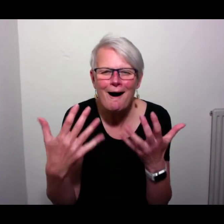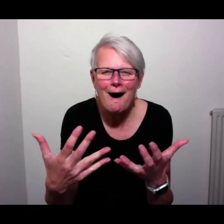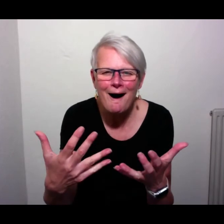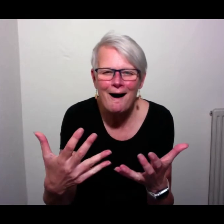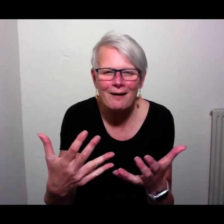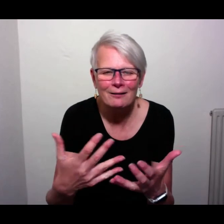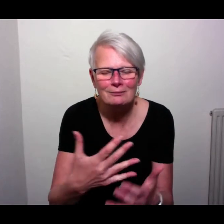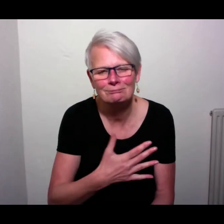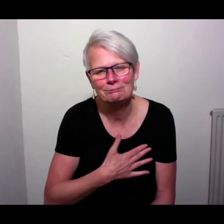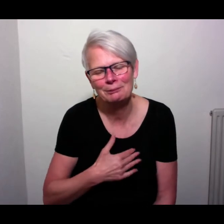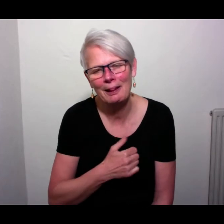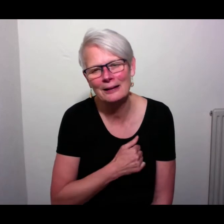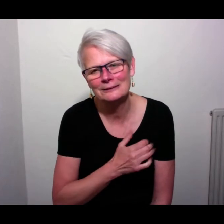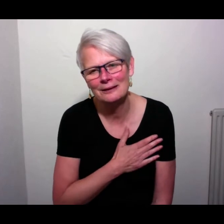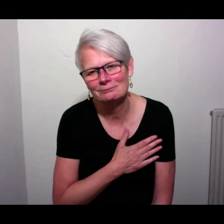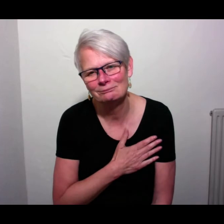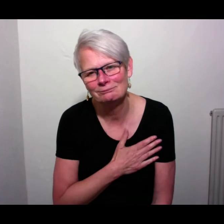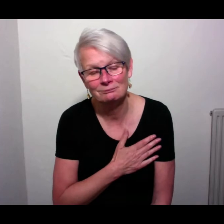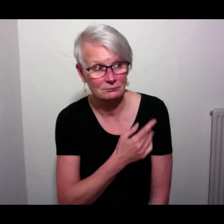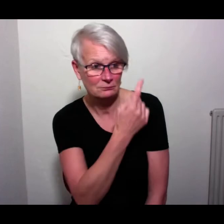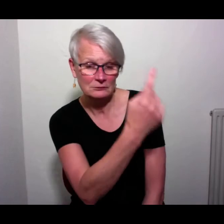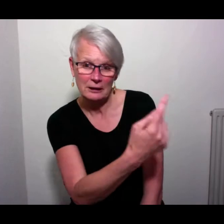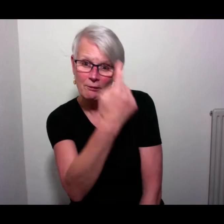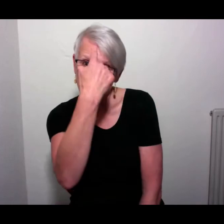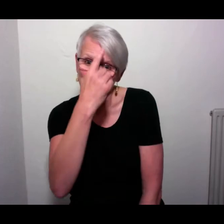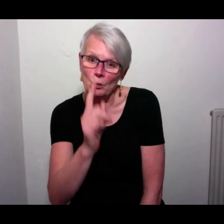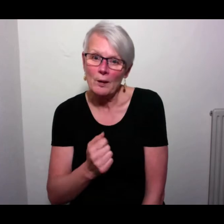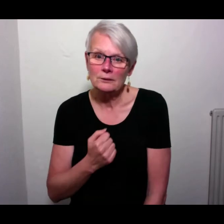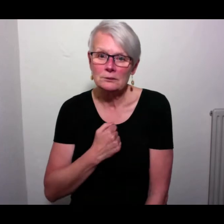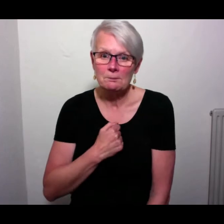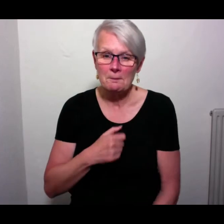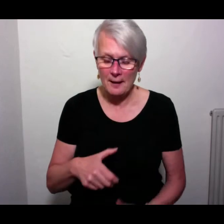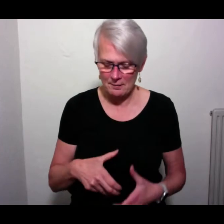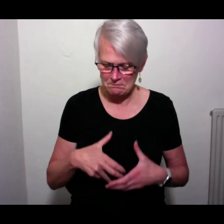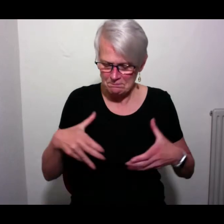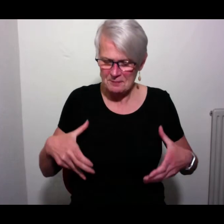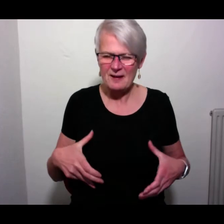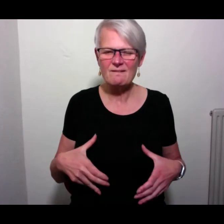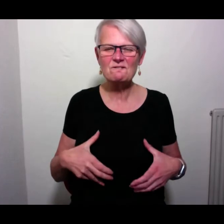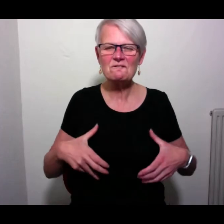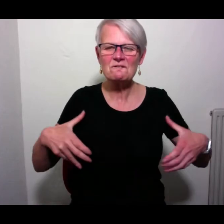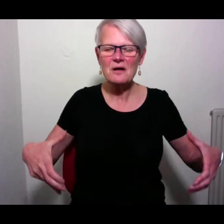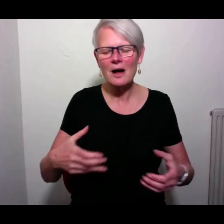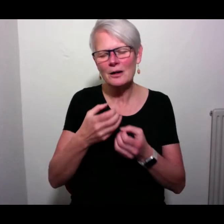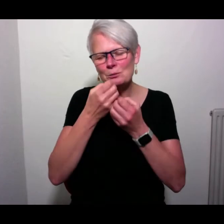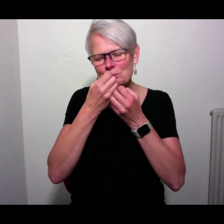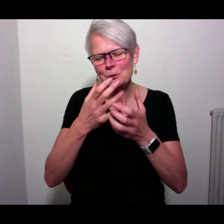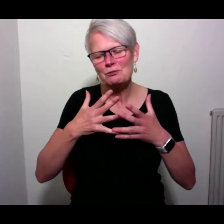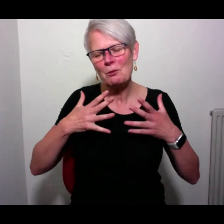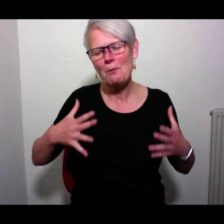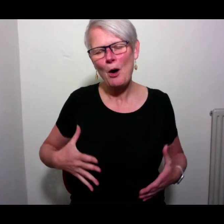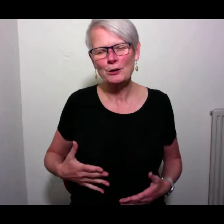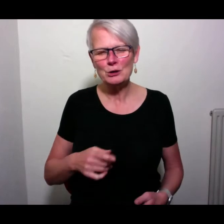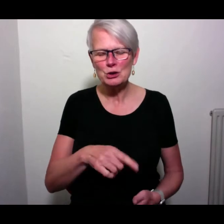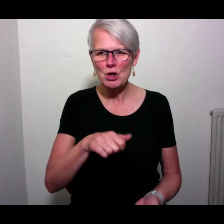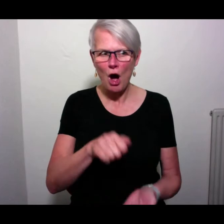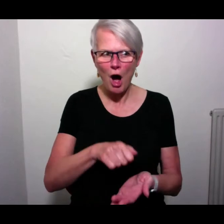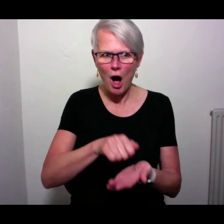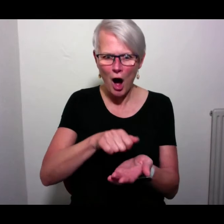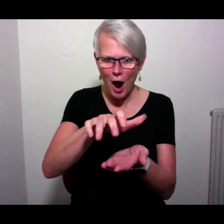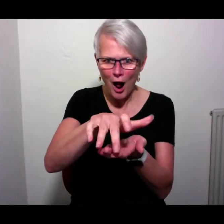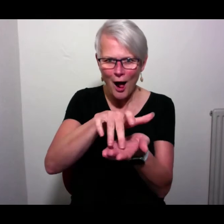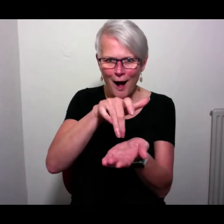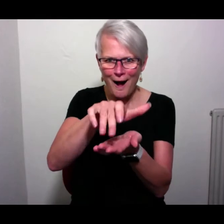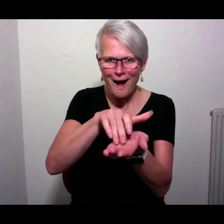diamonds, mansions, even a damehood. Bless her. All she could see was my big, fat,